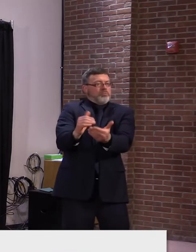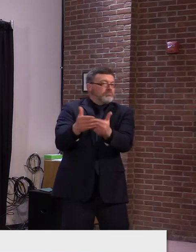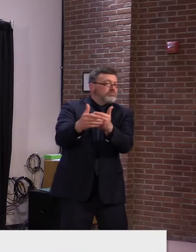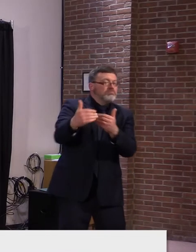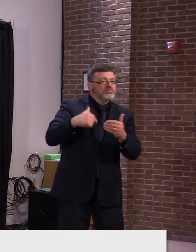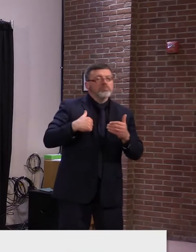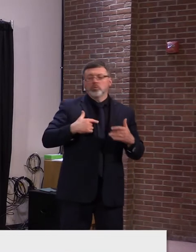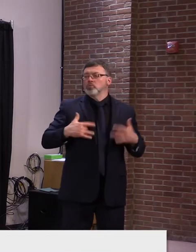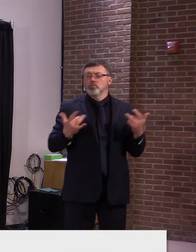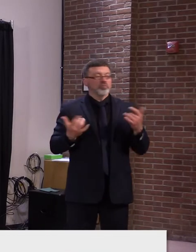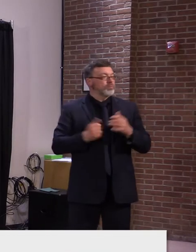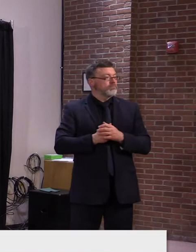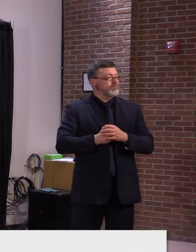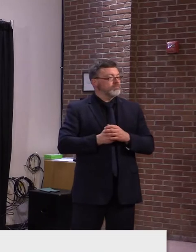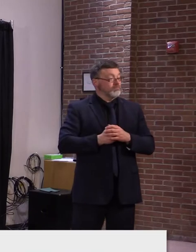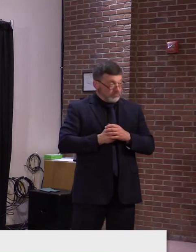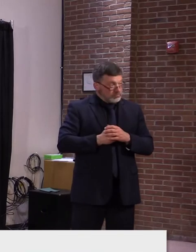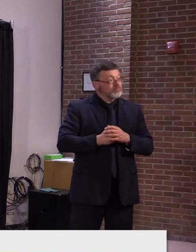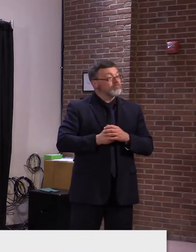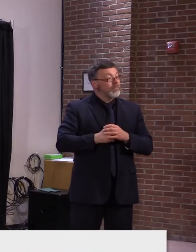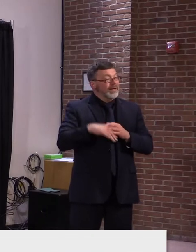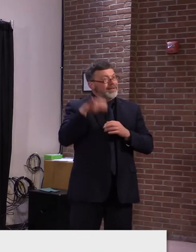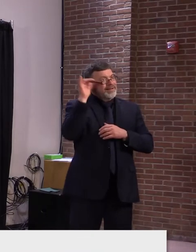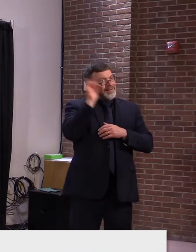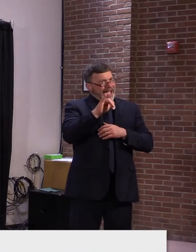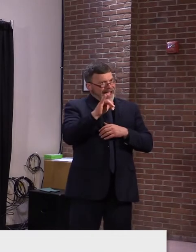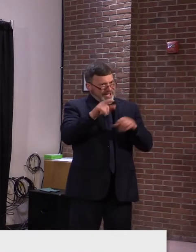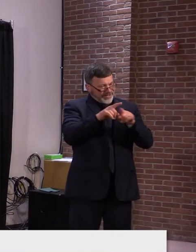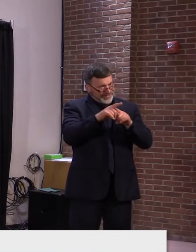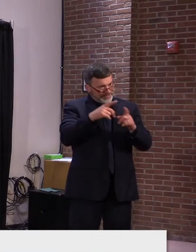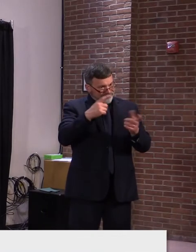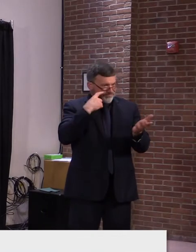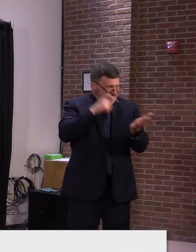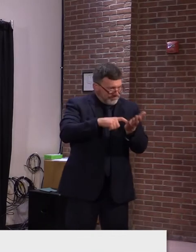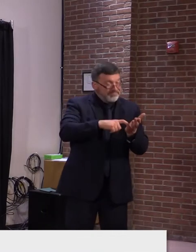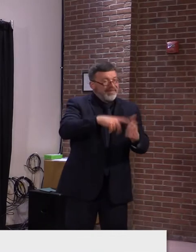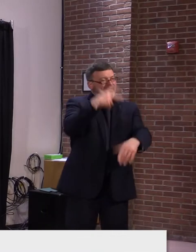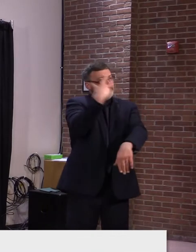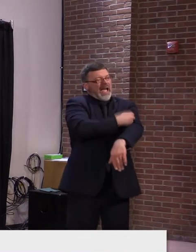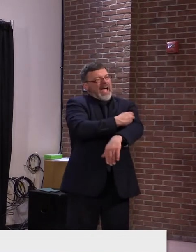that vaccines are having a positive effect on that,